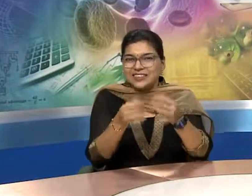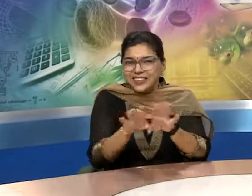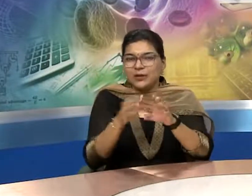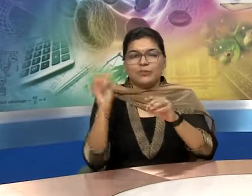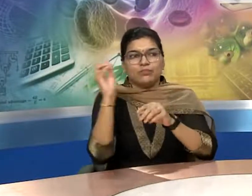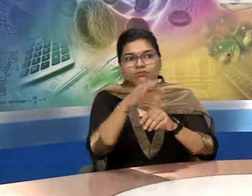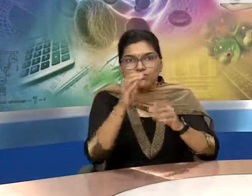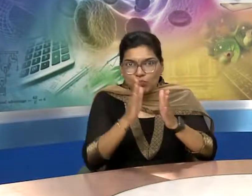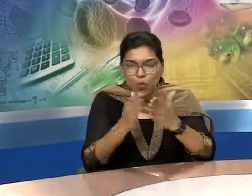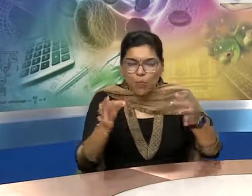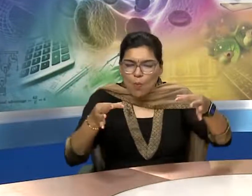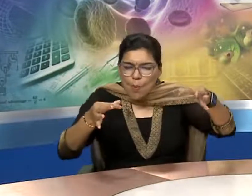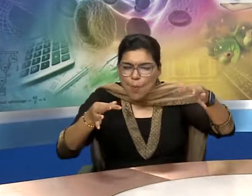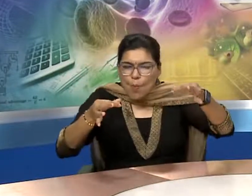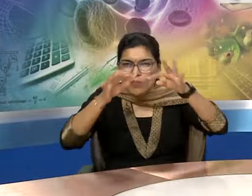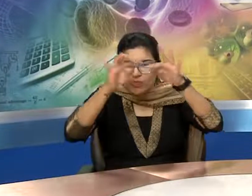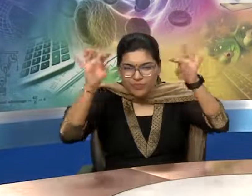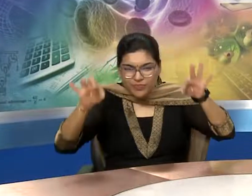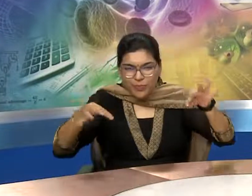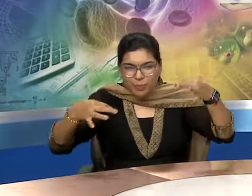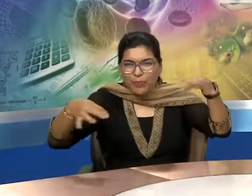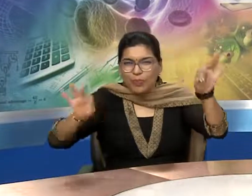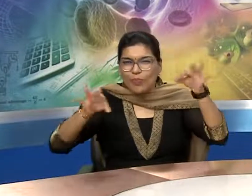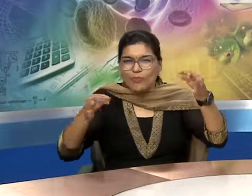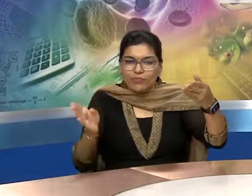Some periodicals are weekly also.